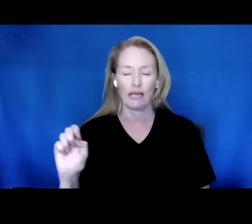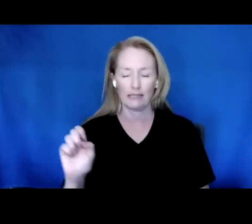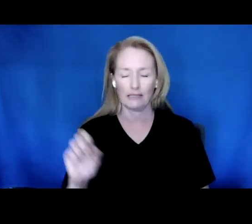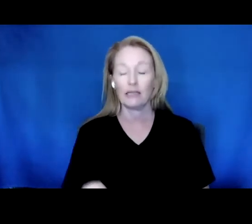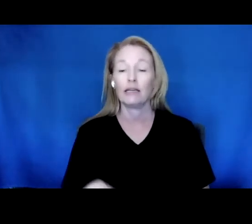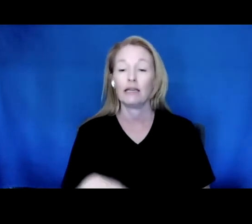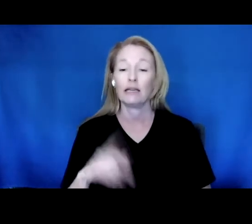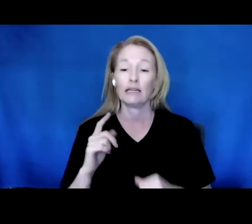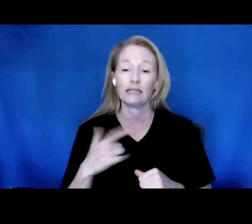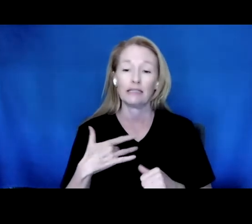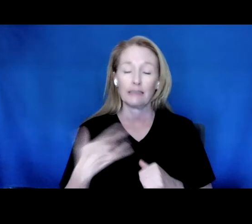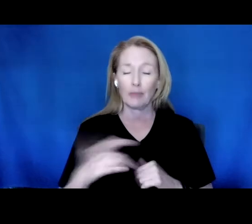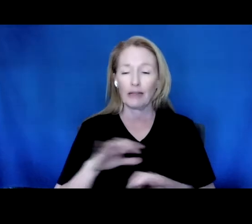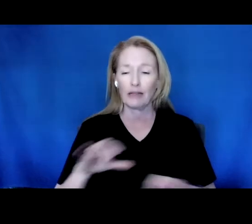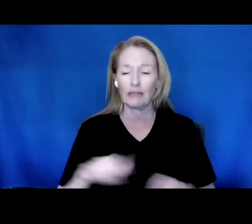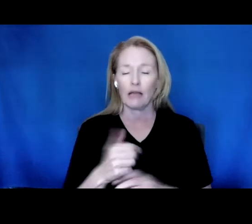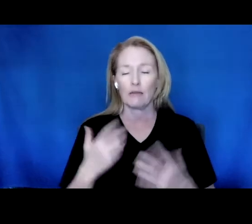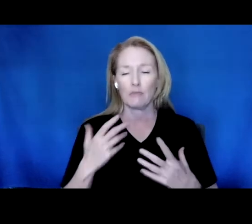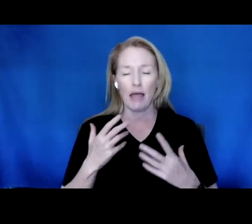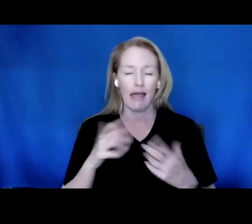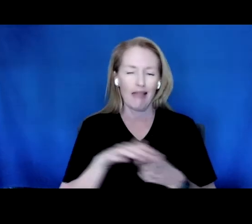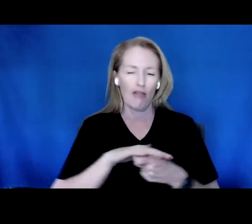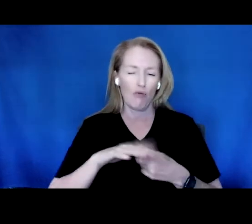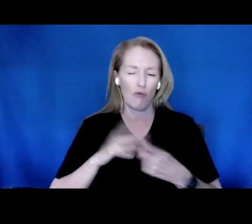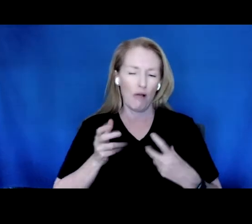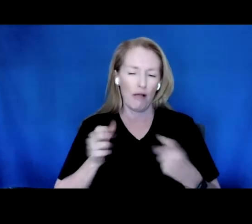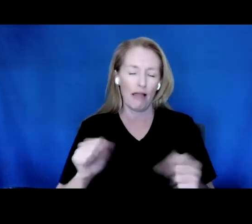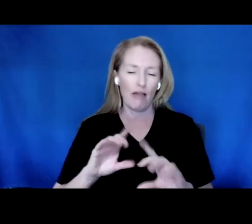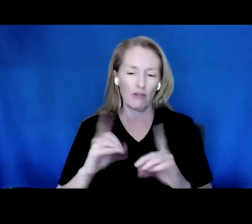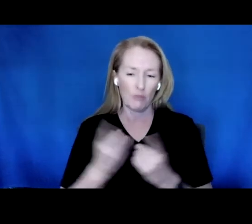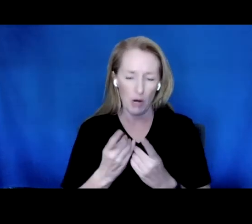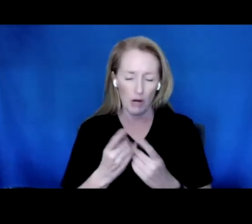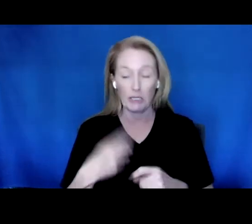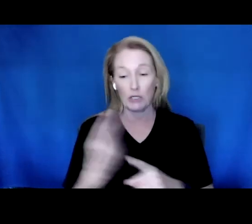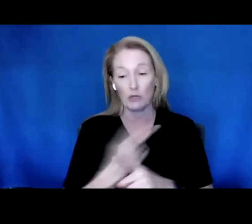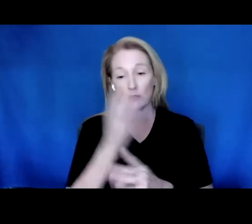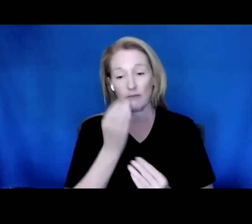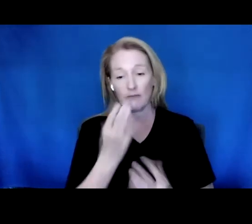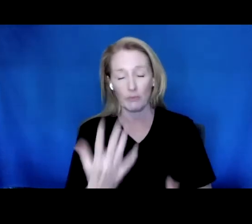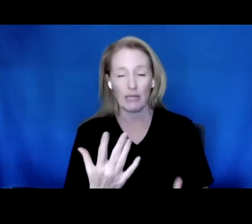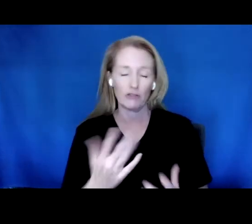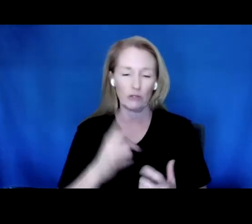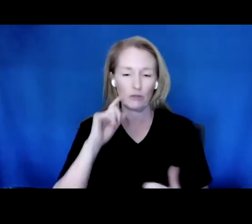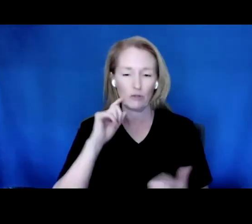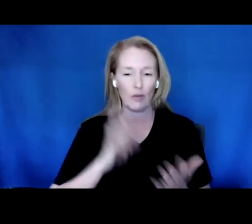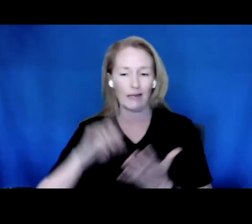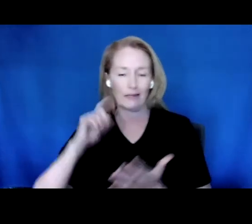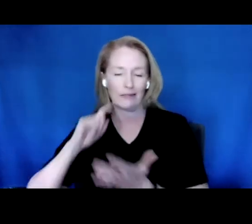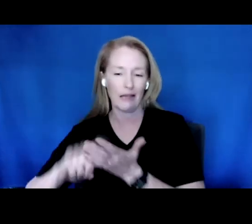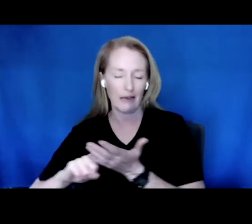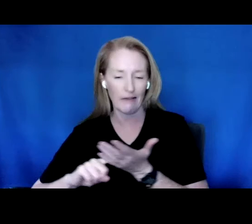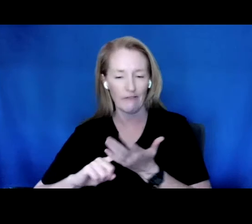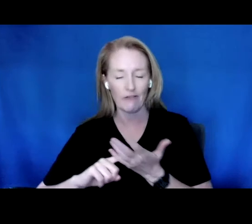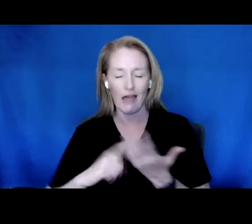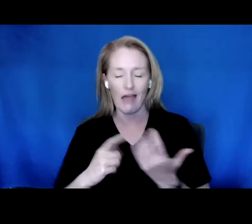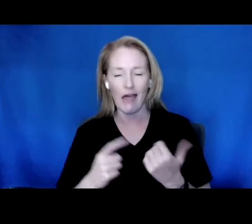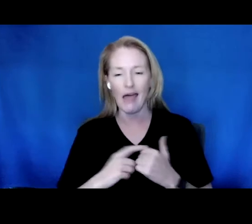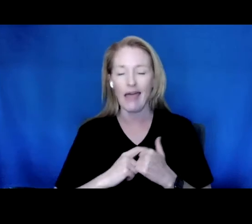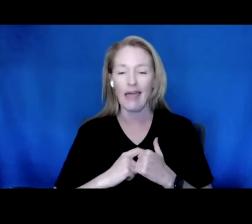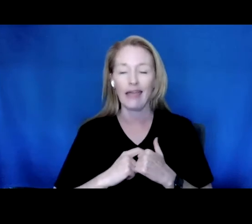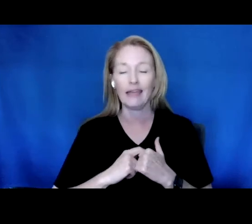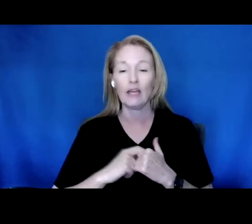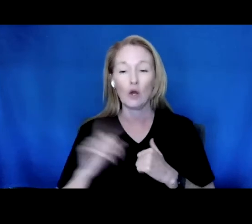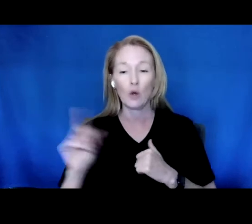department. And it uses available information to help identify opportunity gaps or areas of opportunity